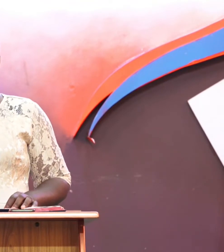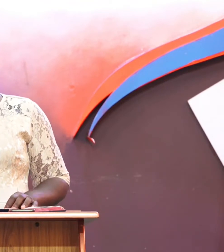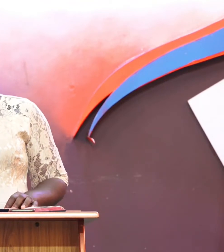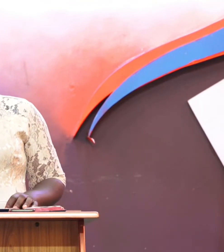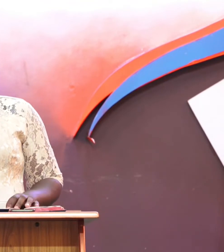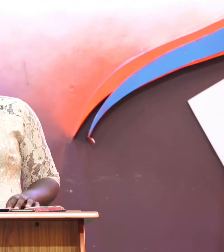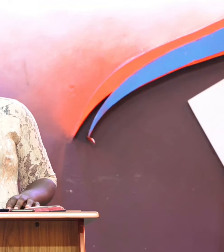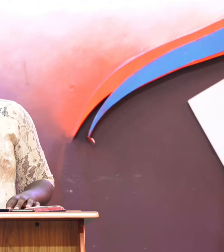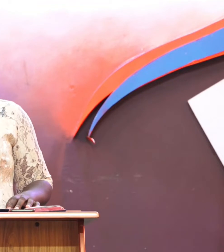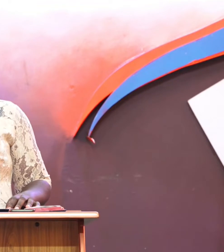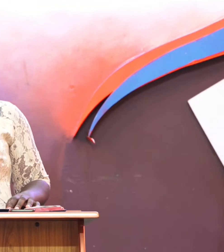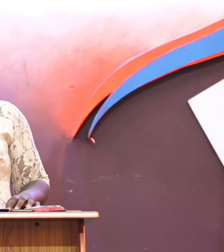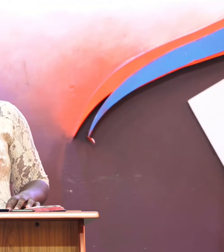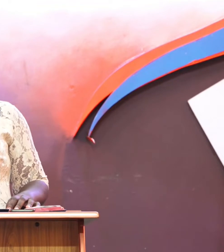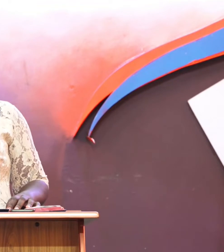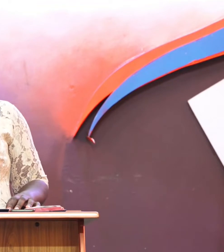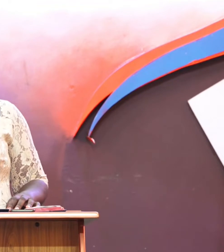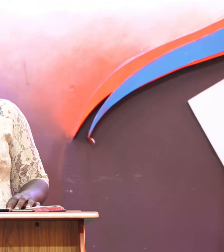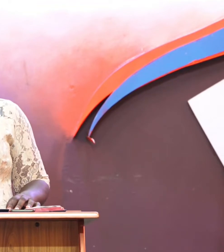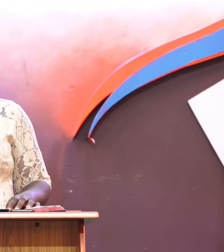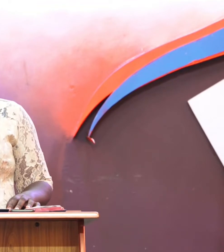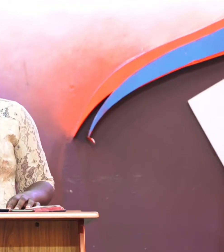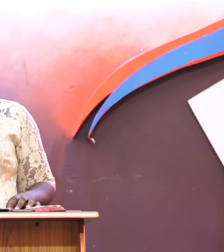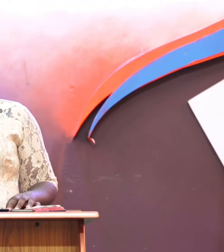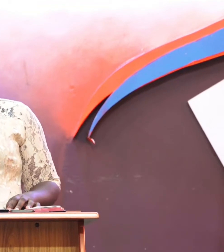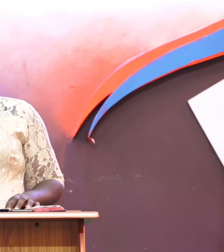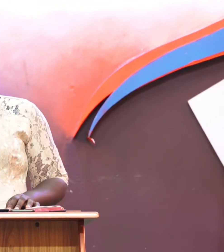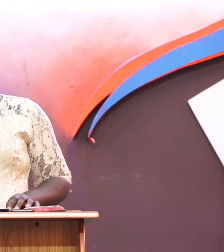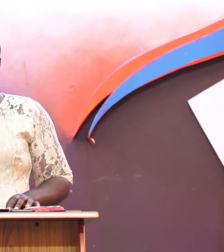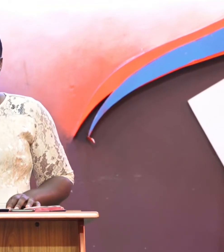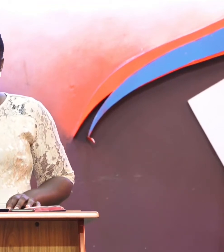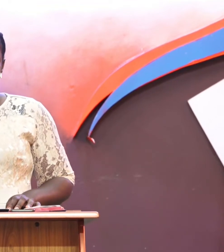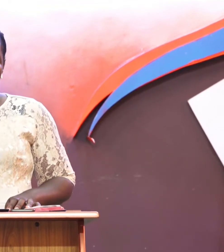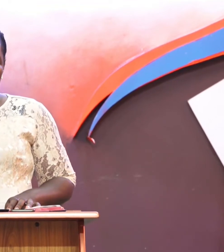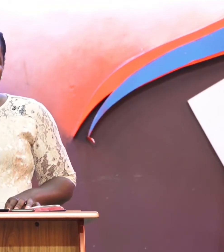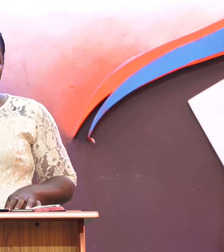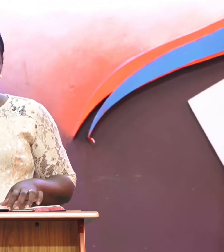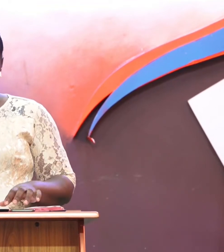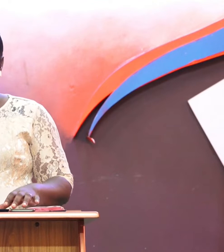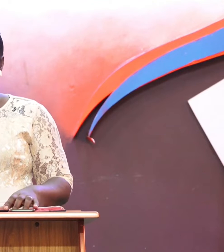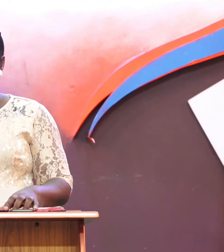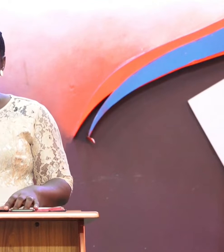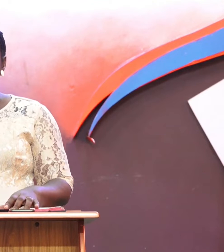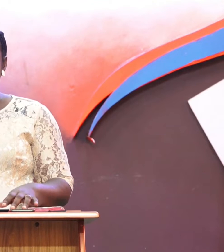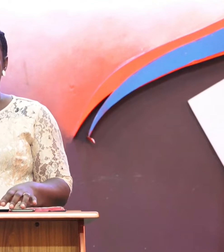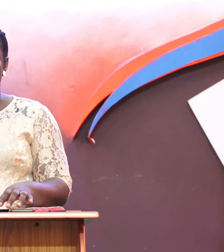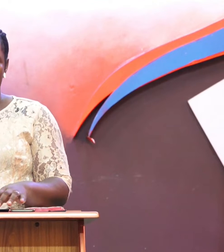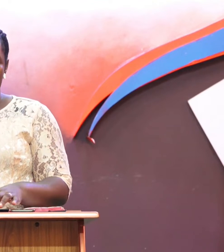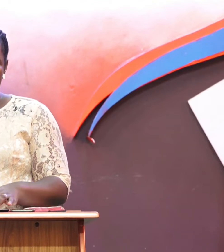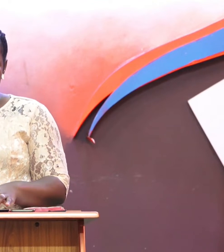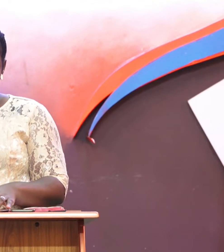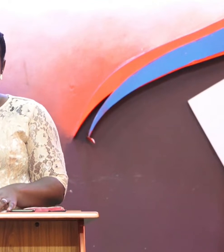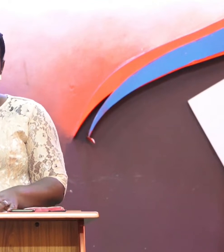Lord bless you so much. Mwebale nnyo nnyini ddala kusalawo. Thank you for taking the decision okubeera nga mugoberera obuweereza